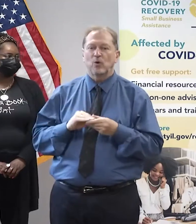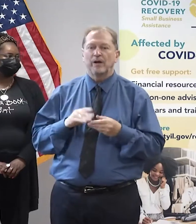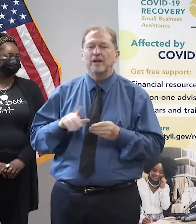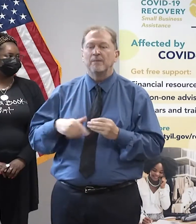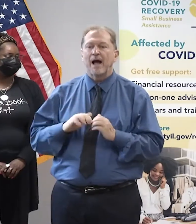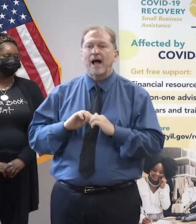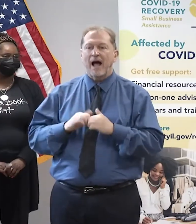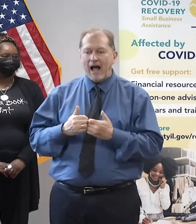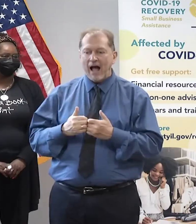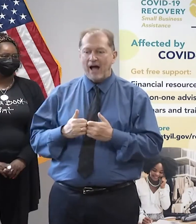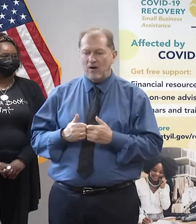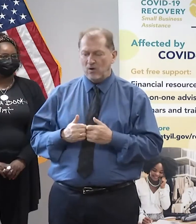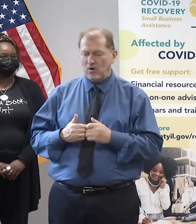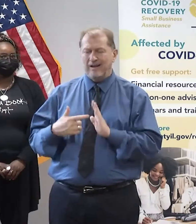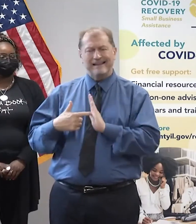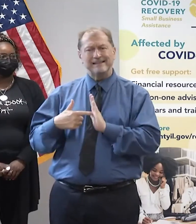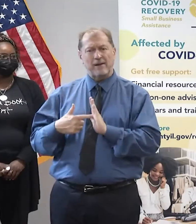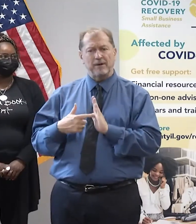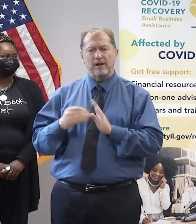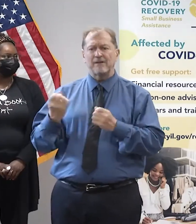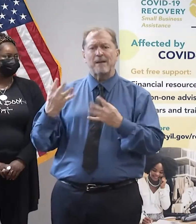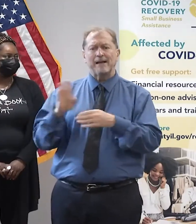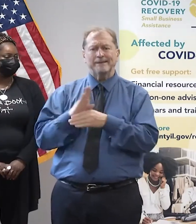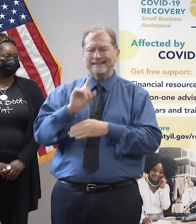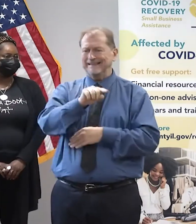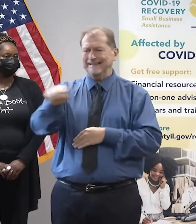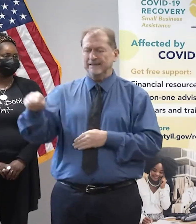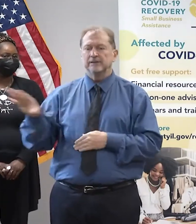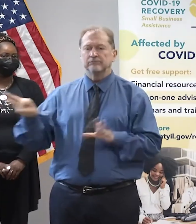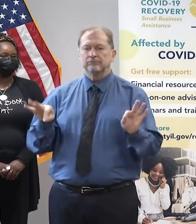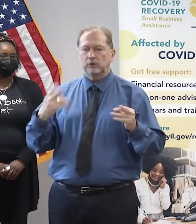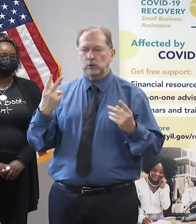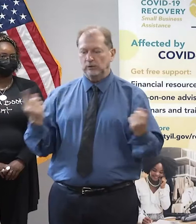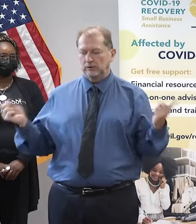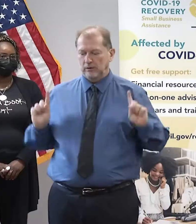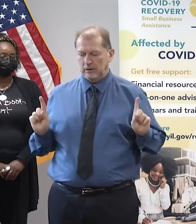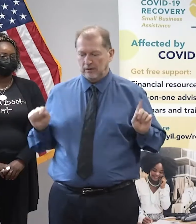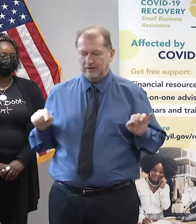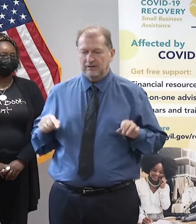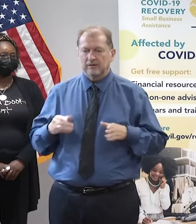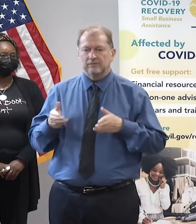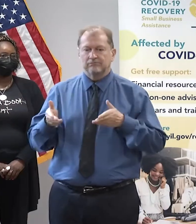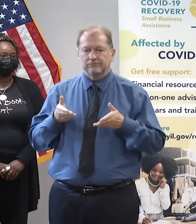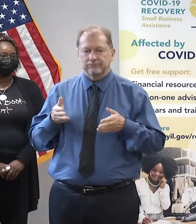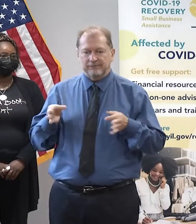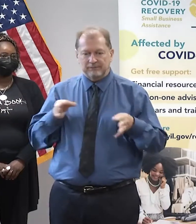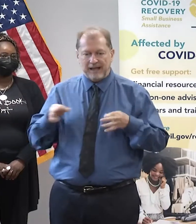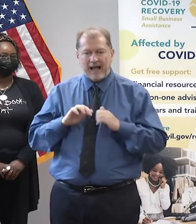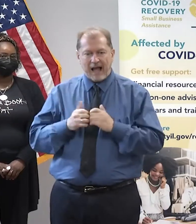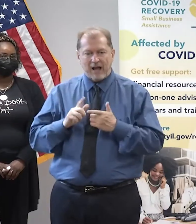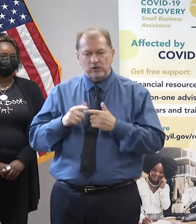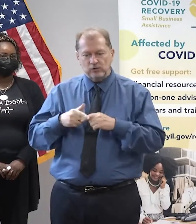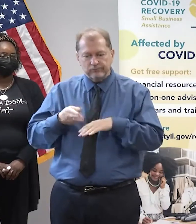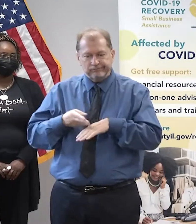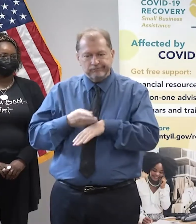inspiration to the many business owners out there trying to build livelihood and wealth for their families, provide jobs